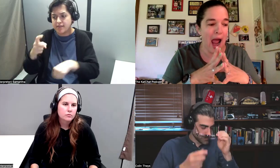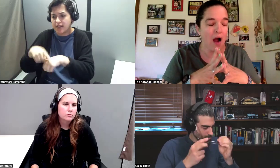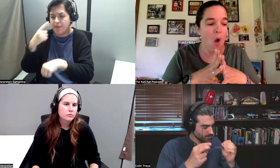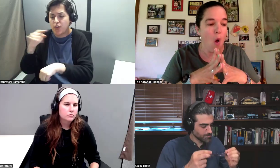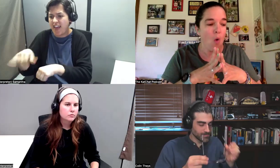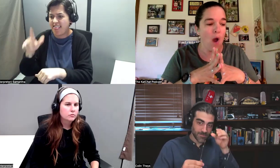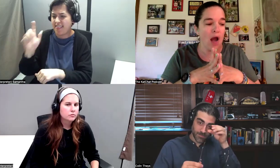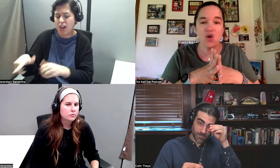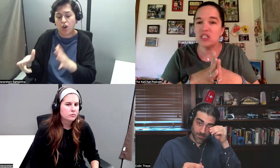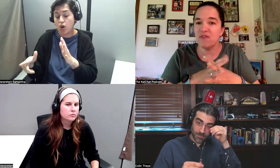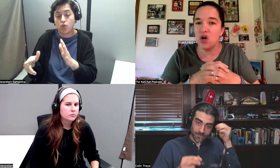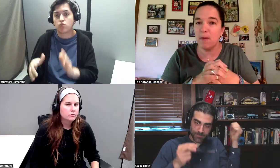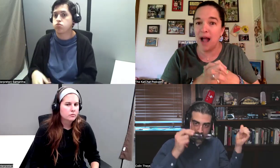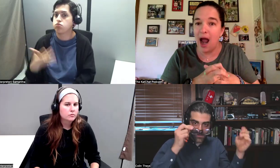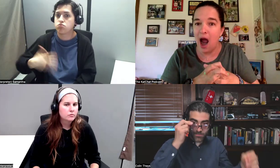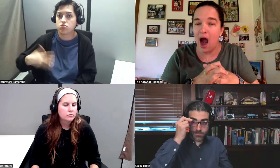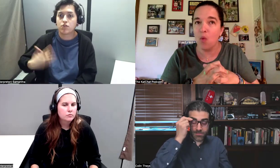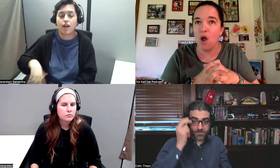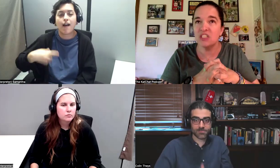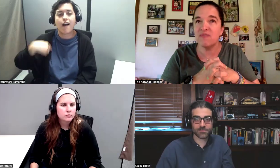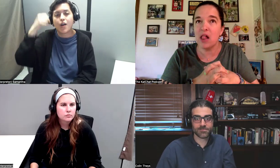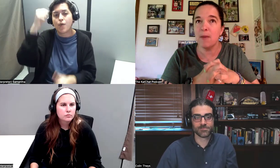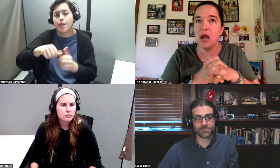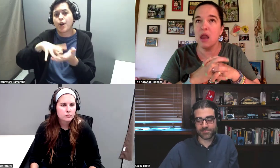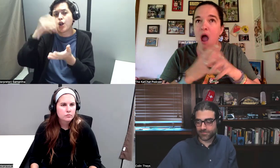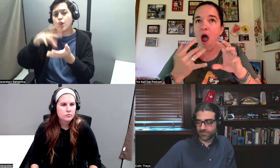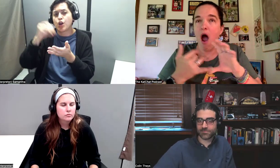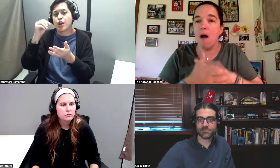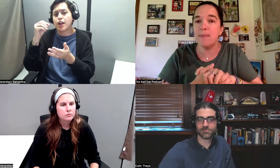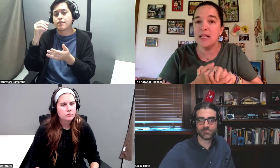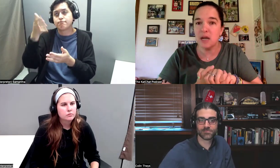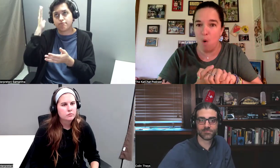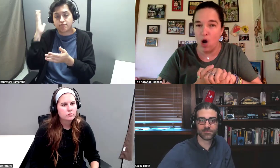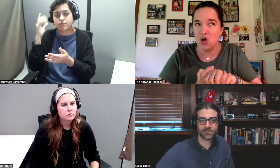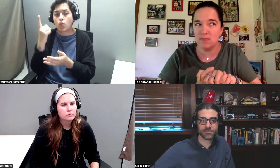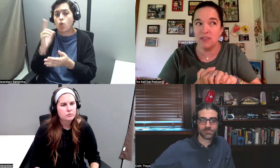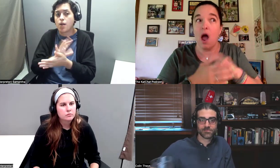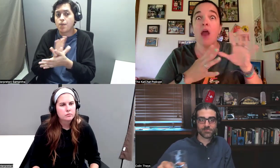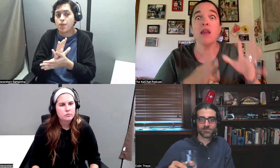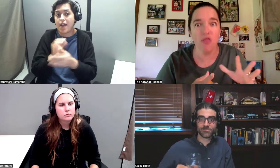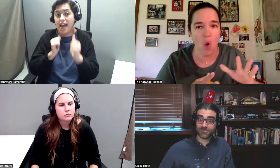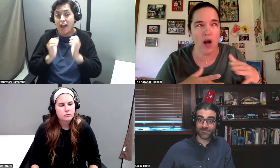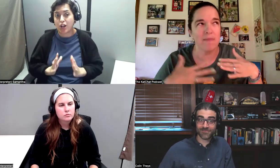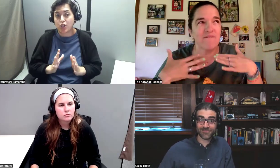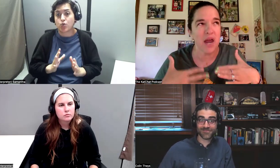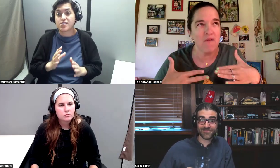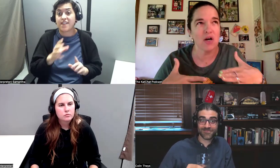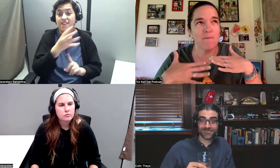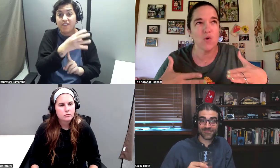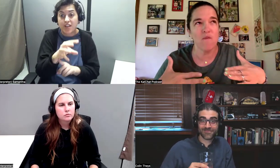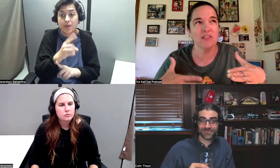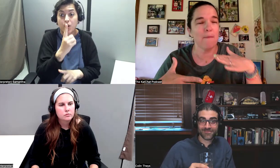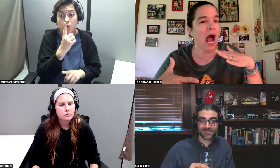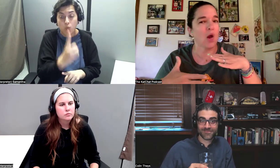way back when Christopher Palaha was filming Baltimore Christmas, another one of my